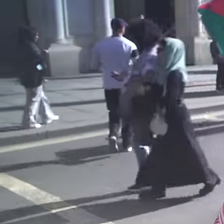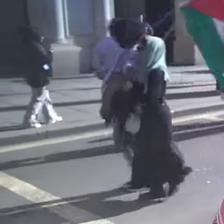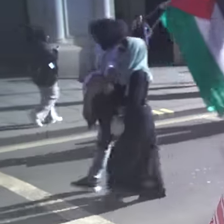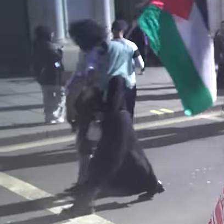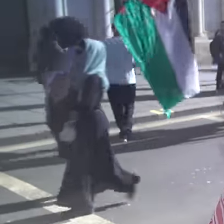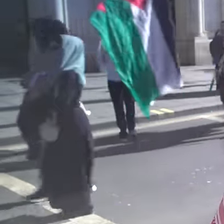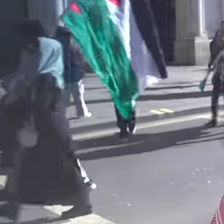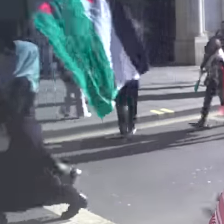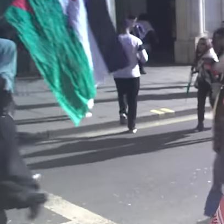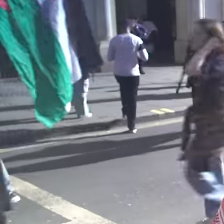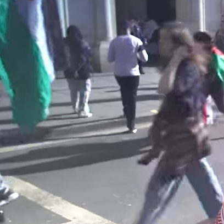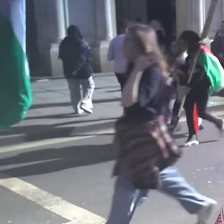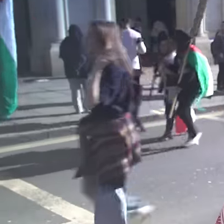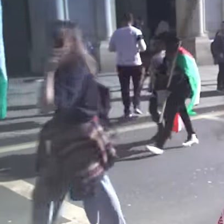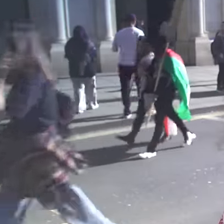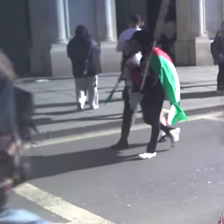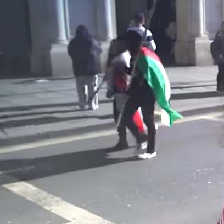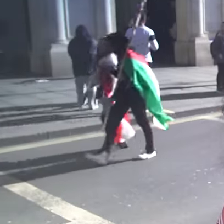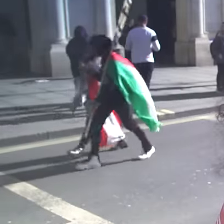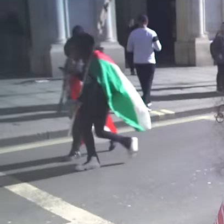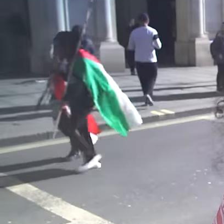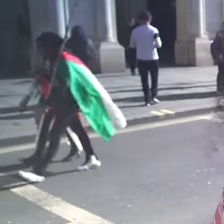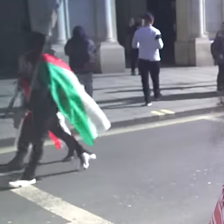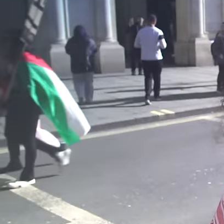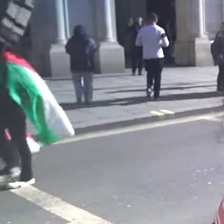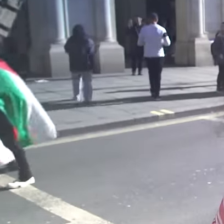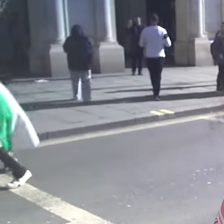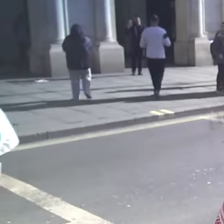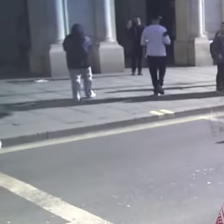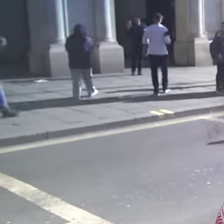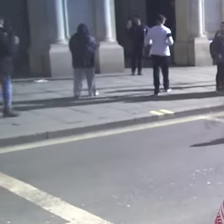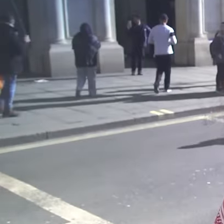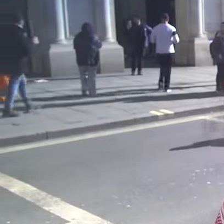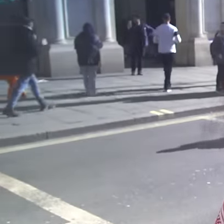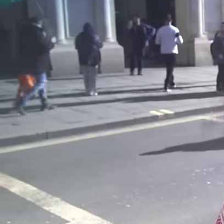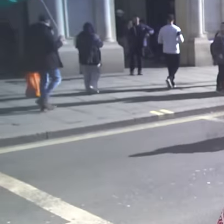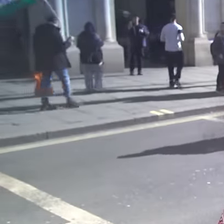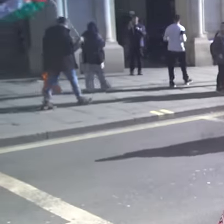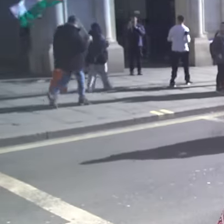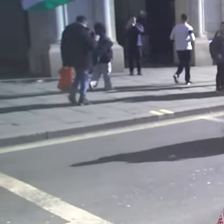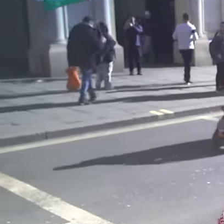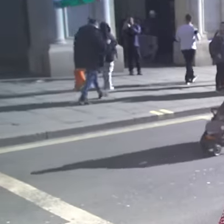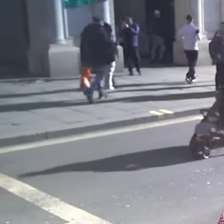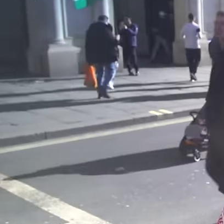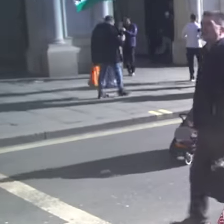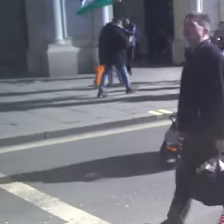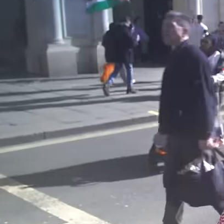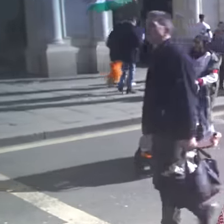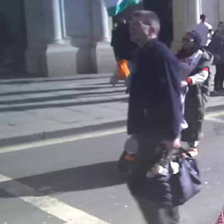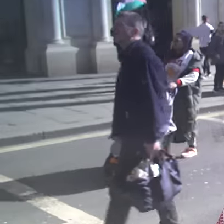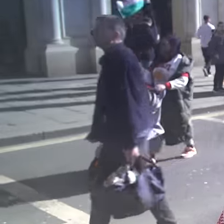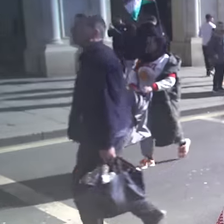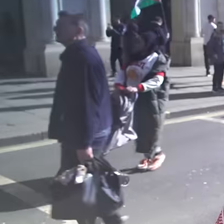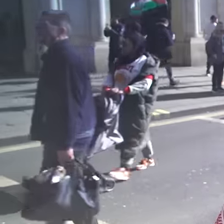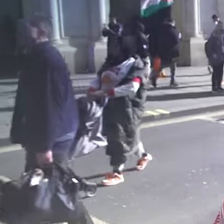streets until the genocide stops. But it doesn't just stop at a ceasefire. It stops when the entire Israeli occupation is out of